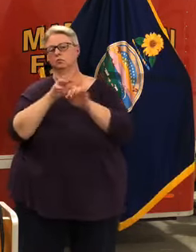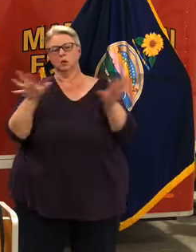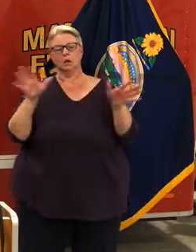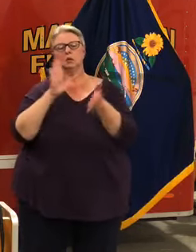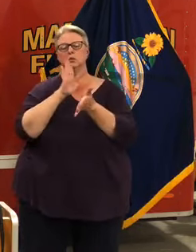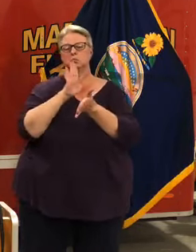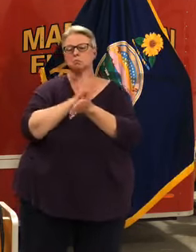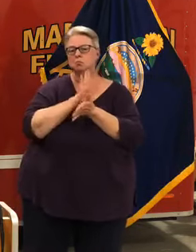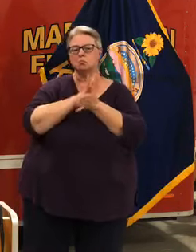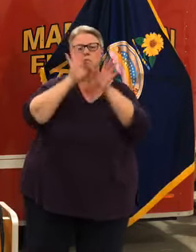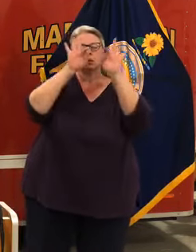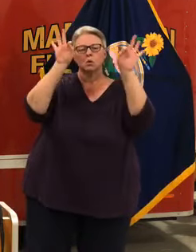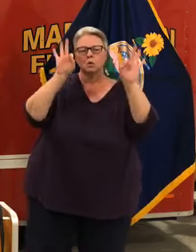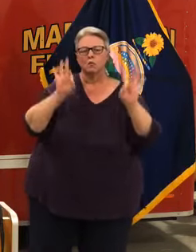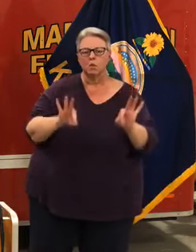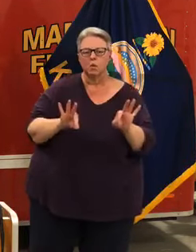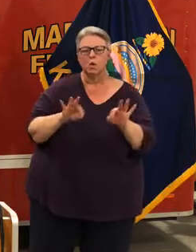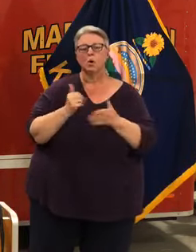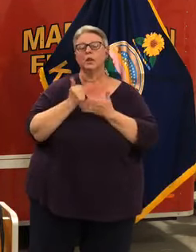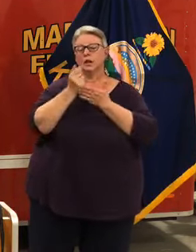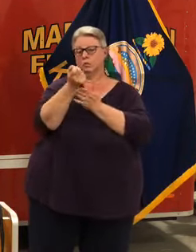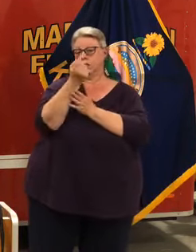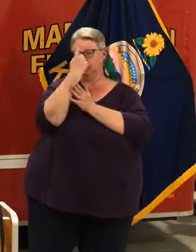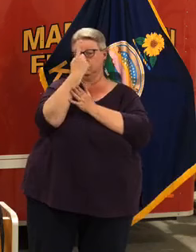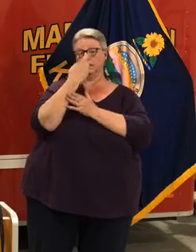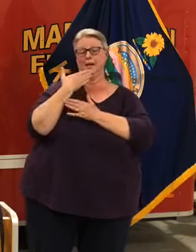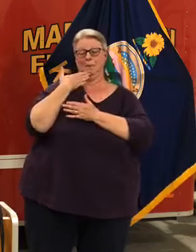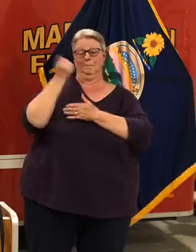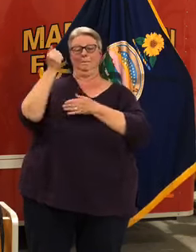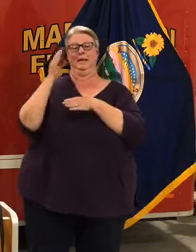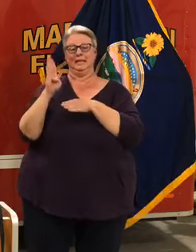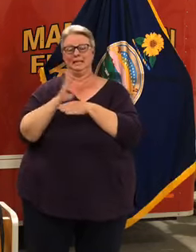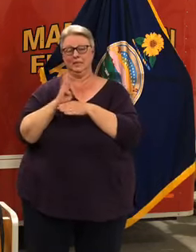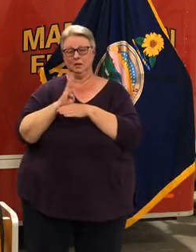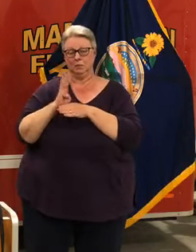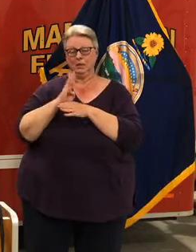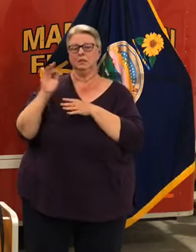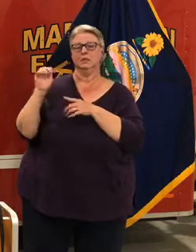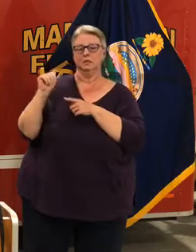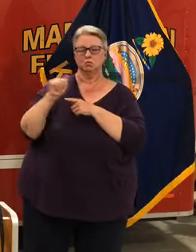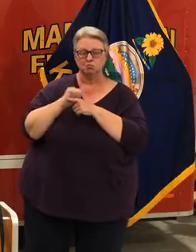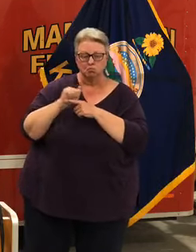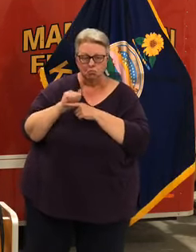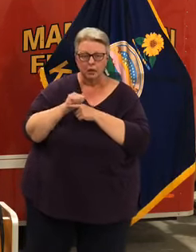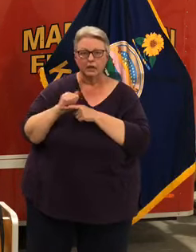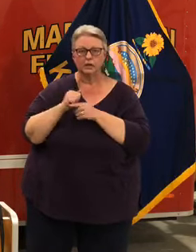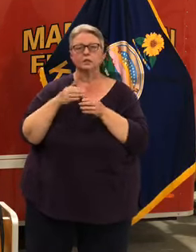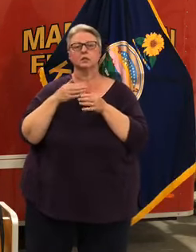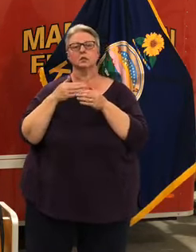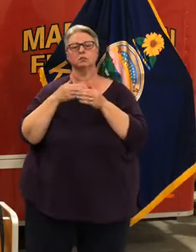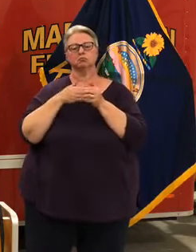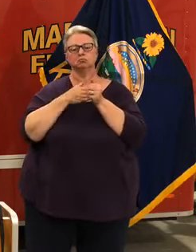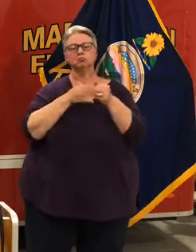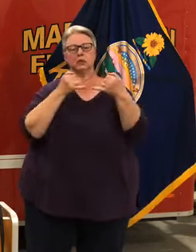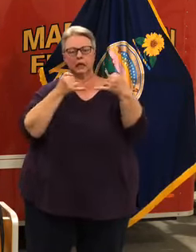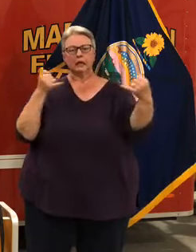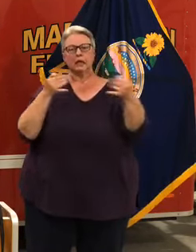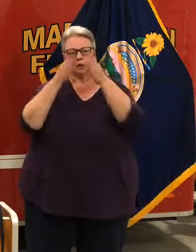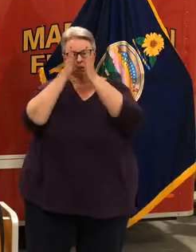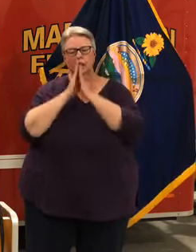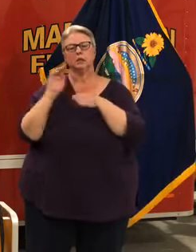you understand best business practices. And yes, there are guidelines that we are asking businesses to follow to keep them